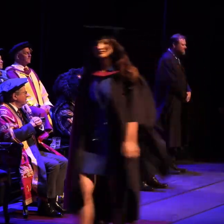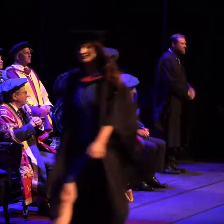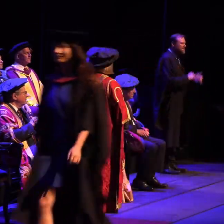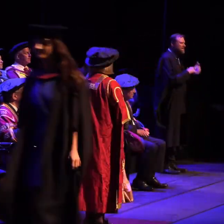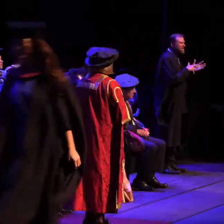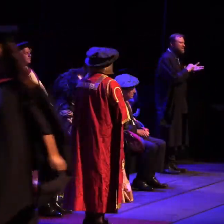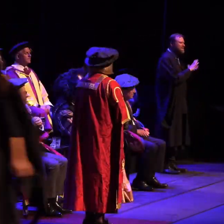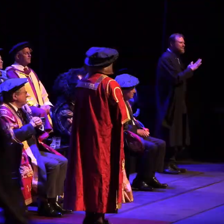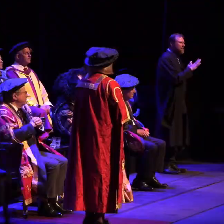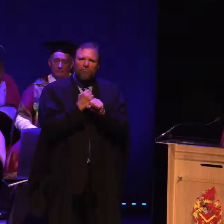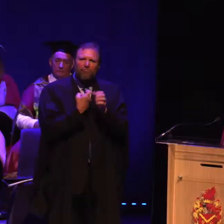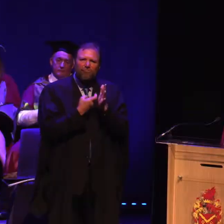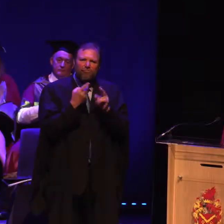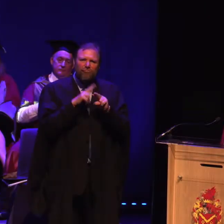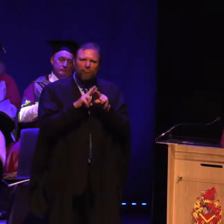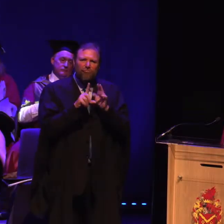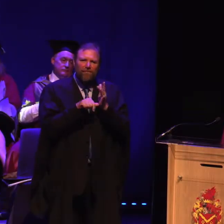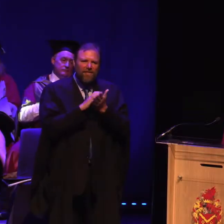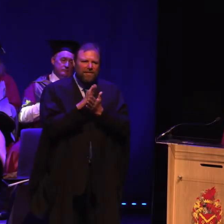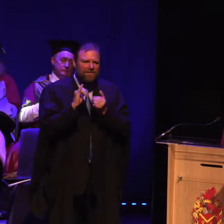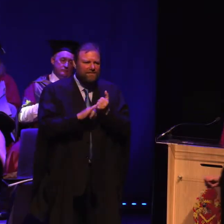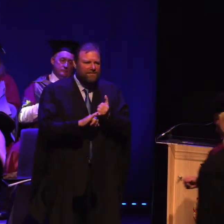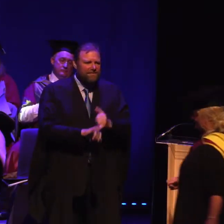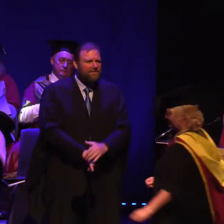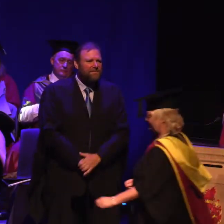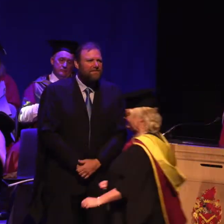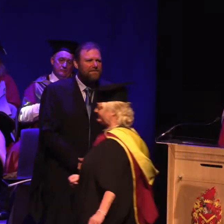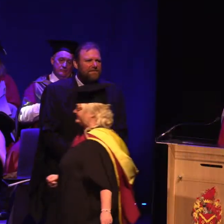Sarah Louise Griffiths.